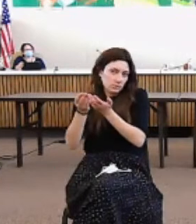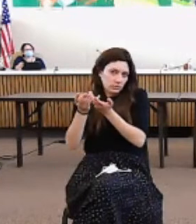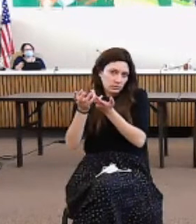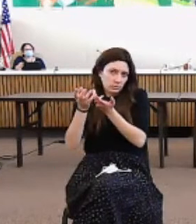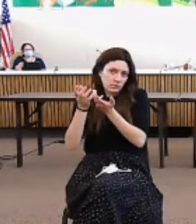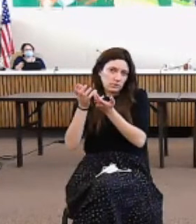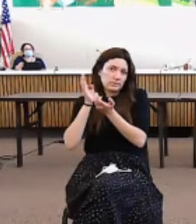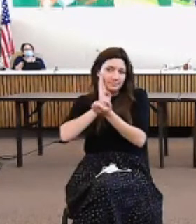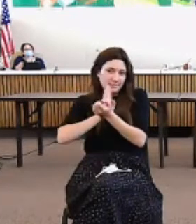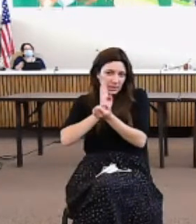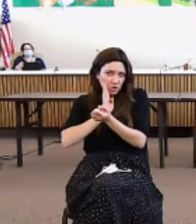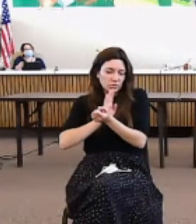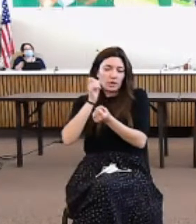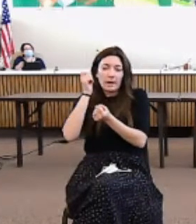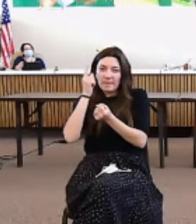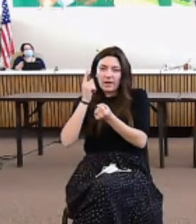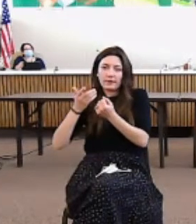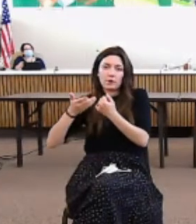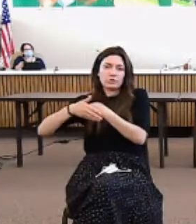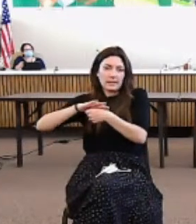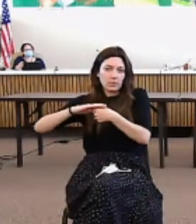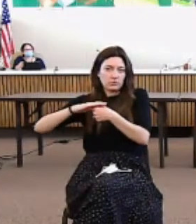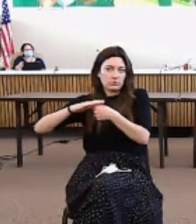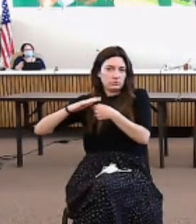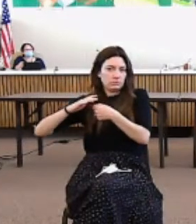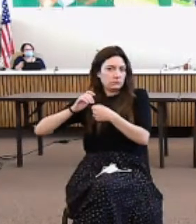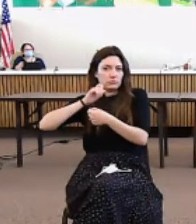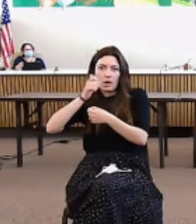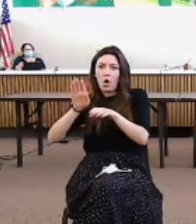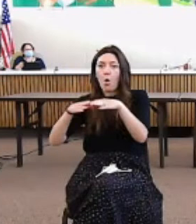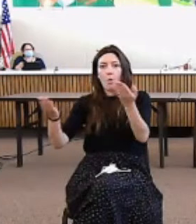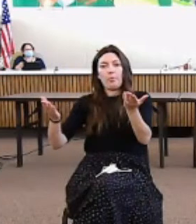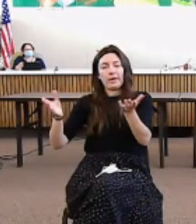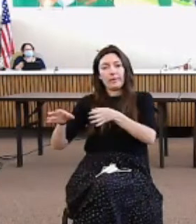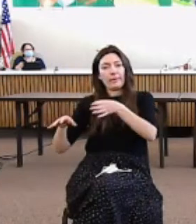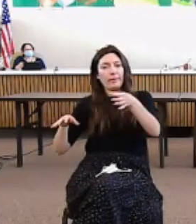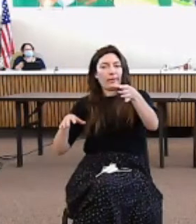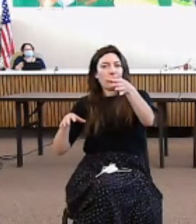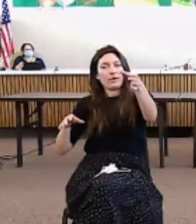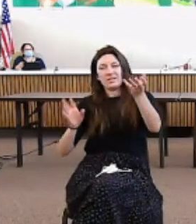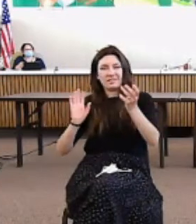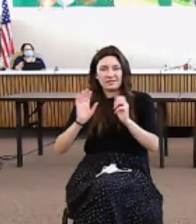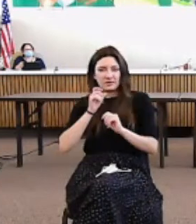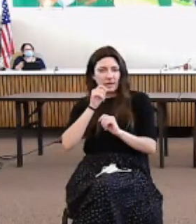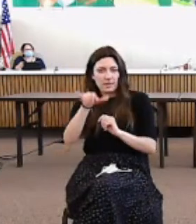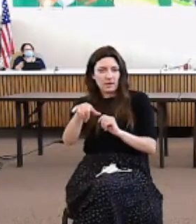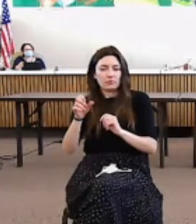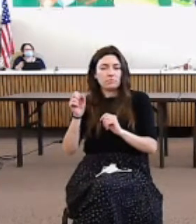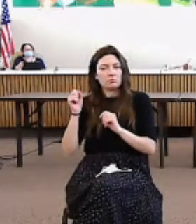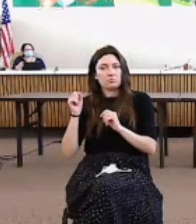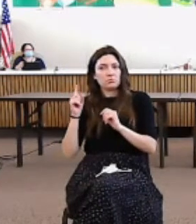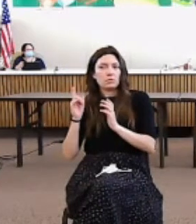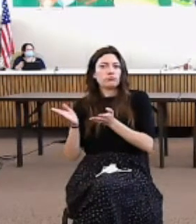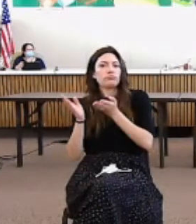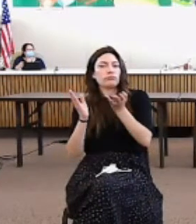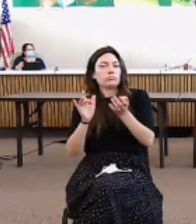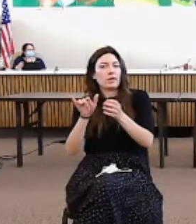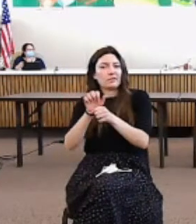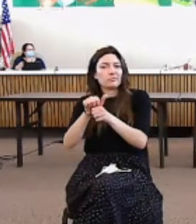packaged containers to take, say, with to-go orders for offsite consumption at home as well. So is that